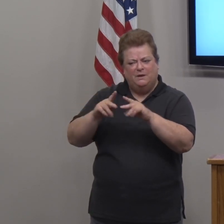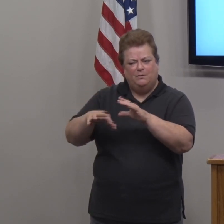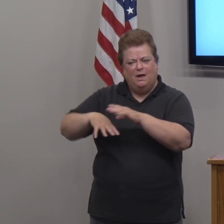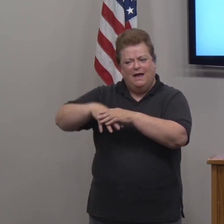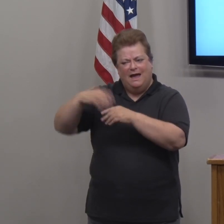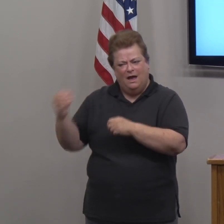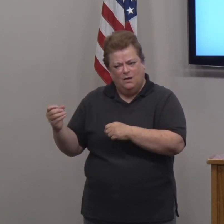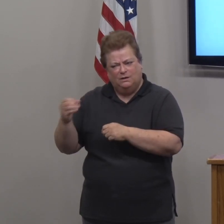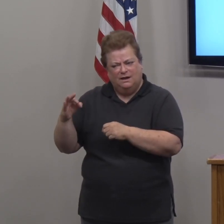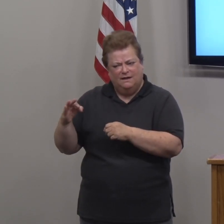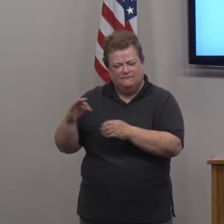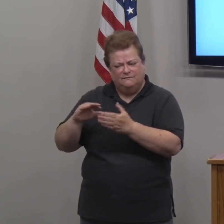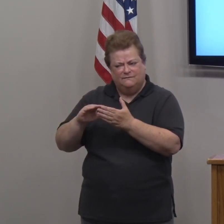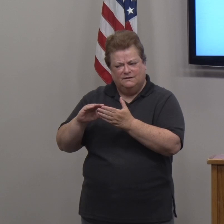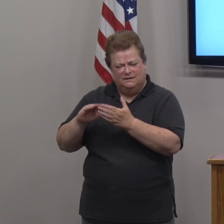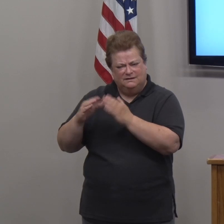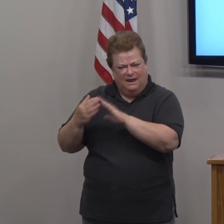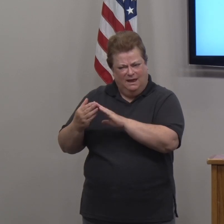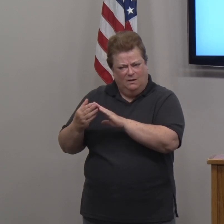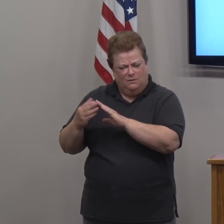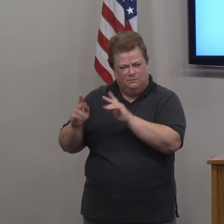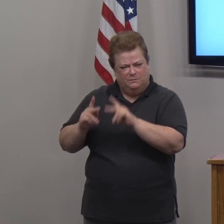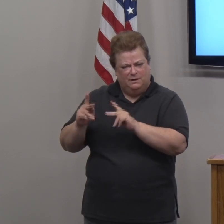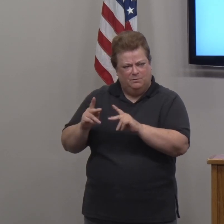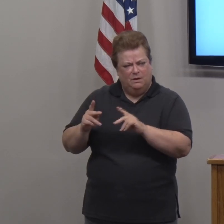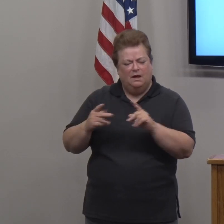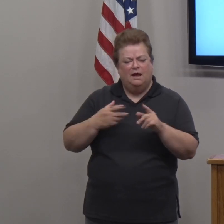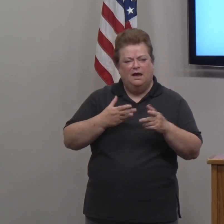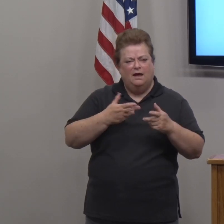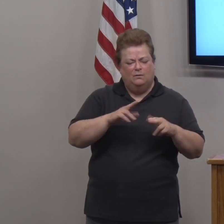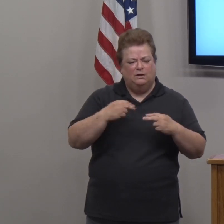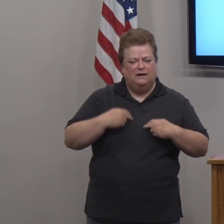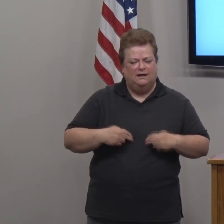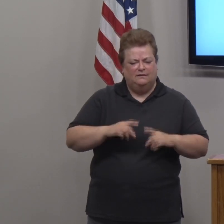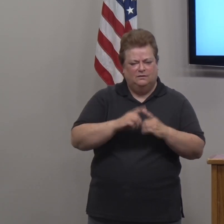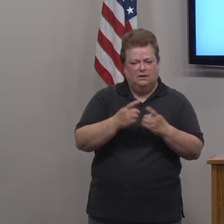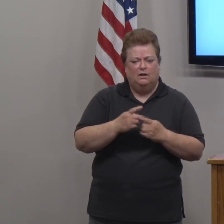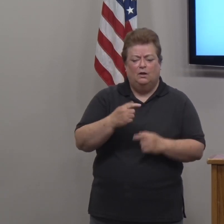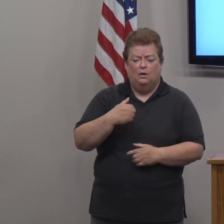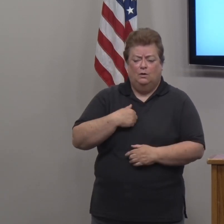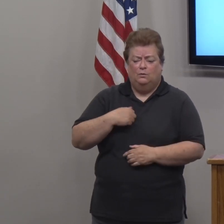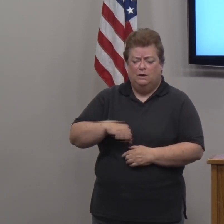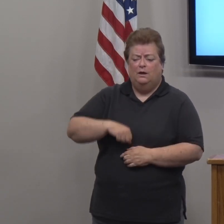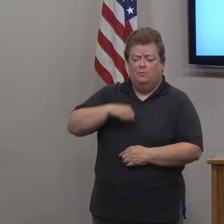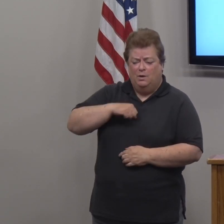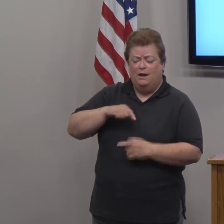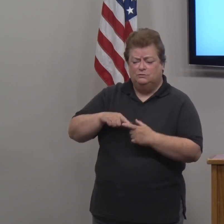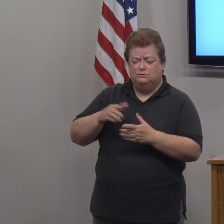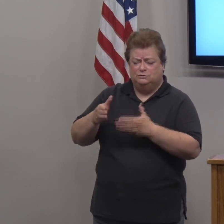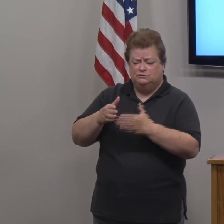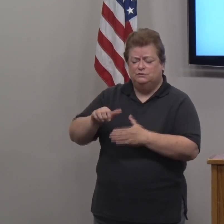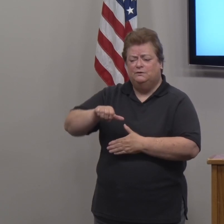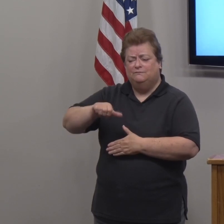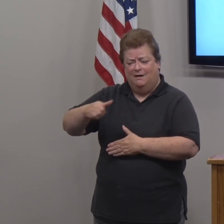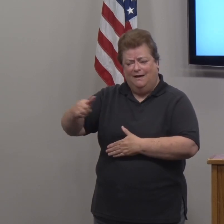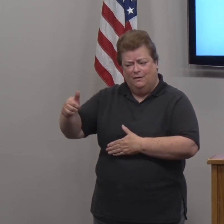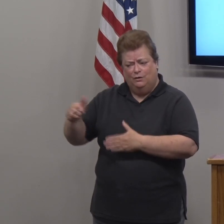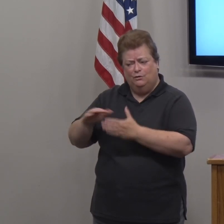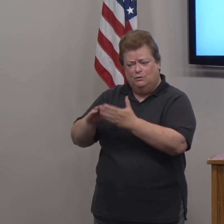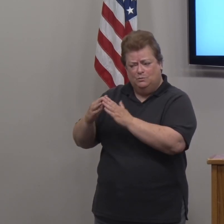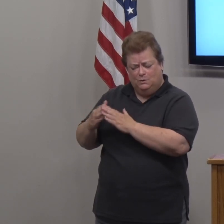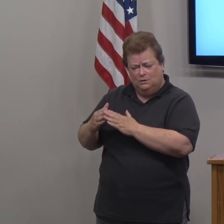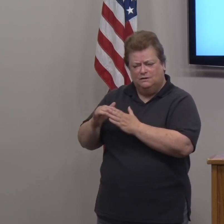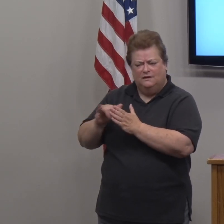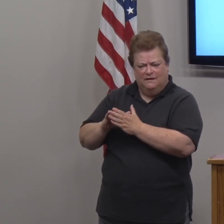Lincoln? I'll let the health department take that question, but you know, we are proud to serve other communities. That's always been a part of our plan, is